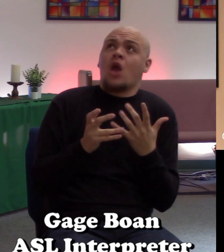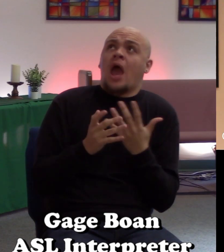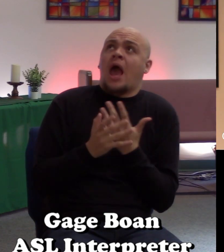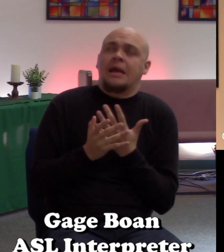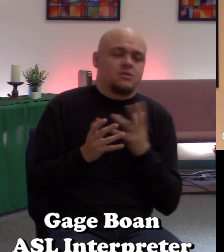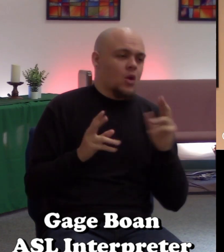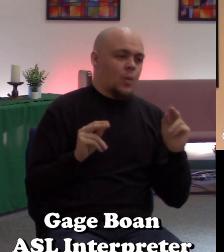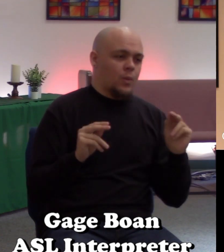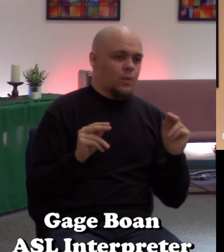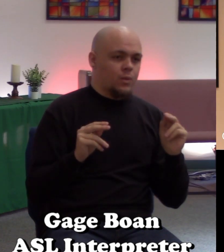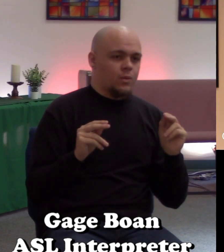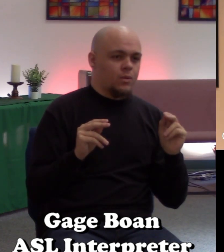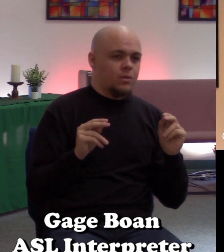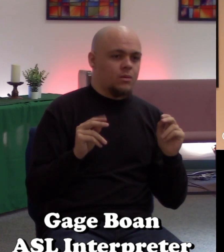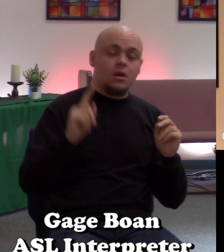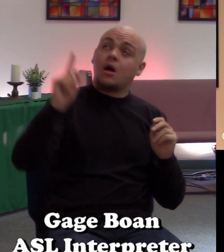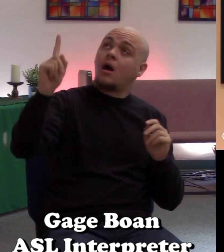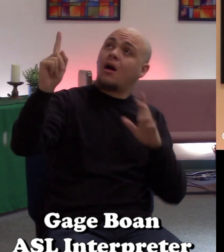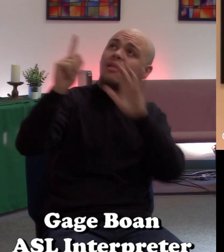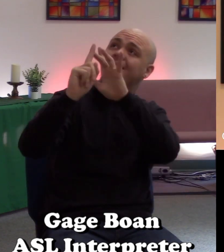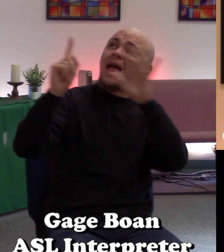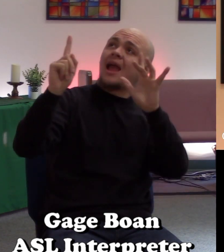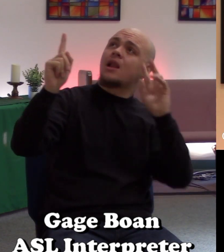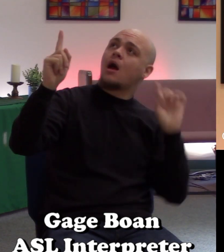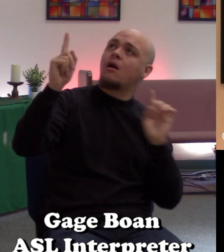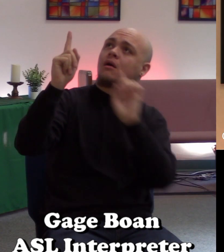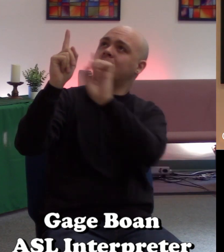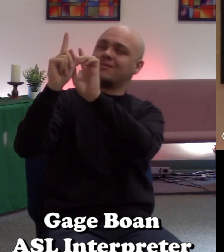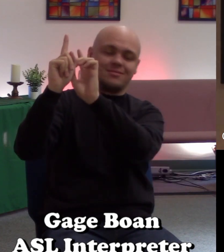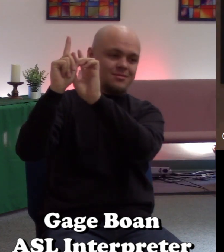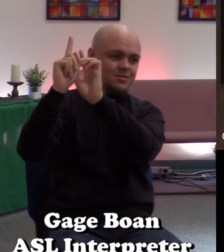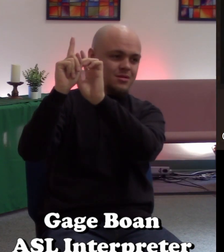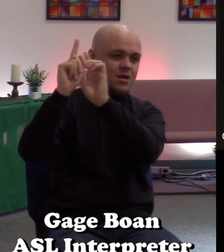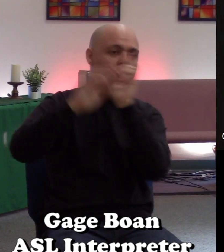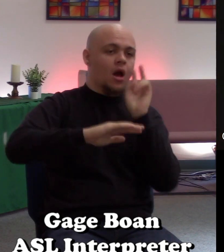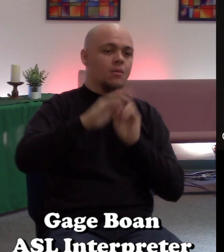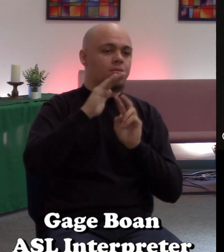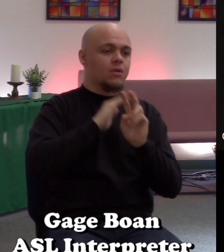so beautiful, not because they're afraid of what will happen to them.